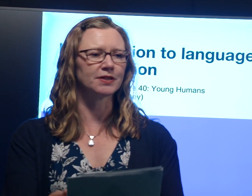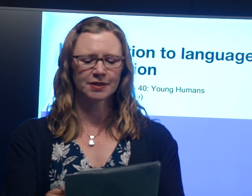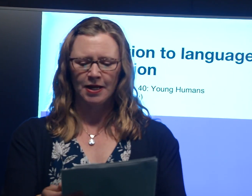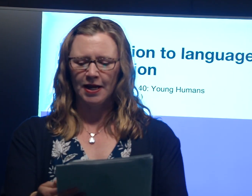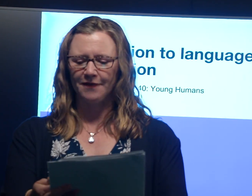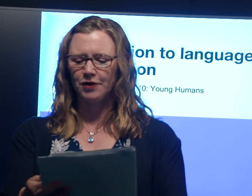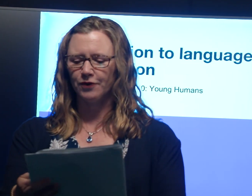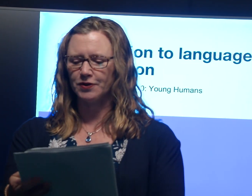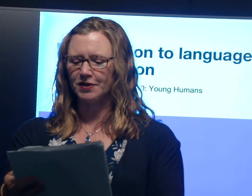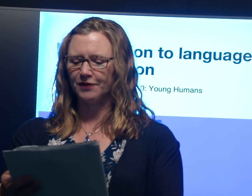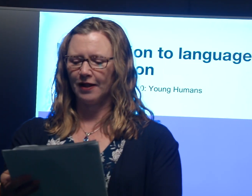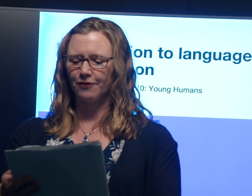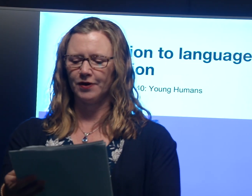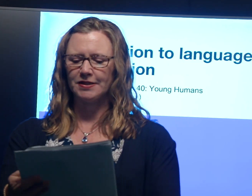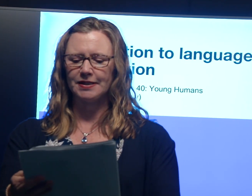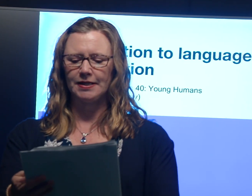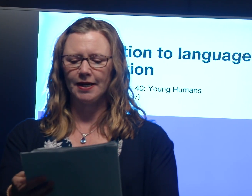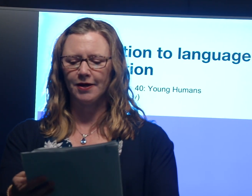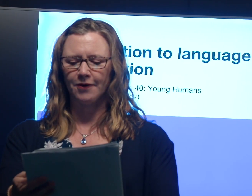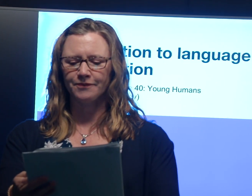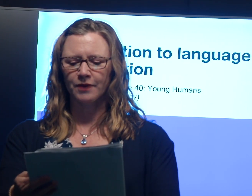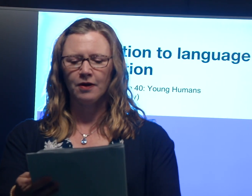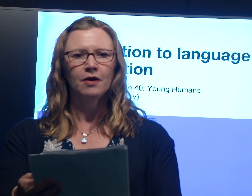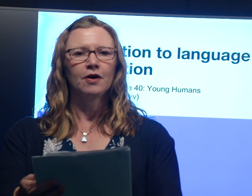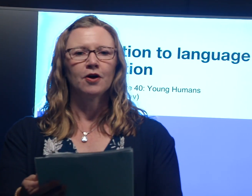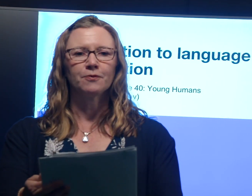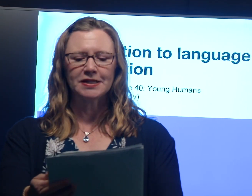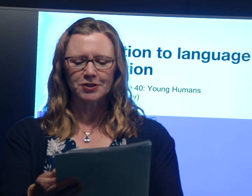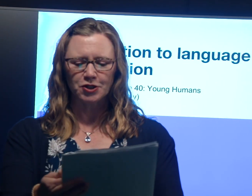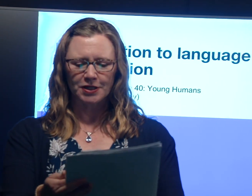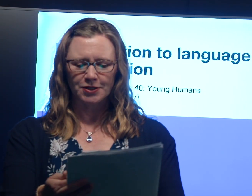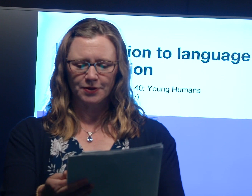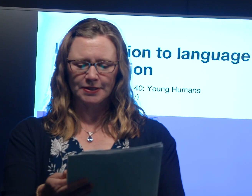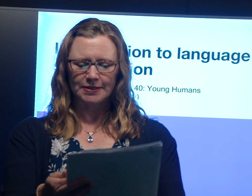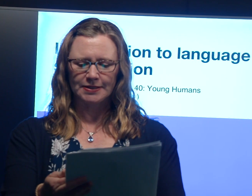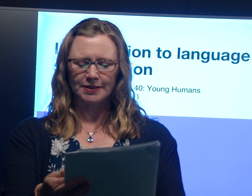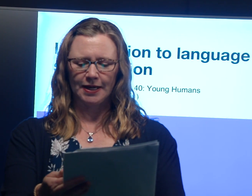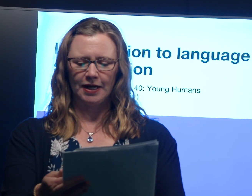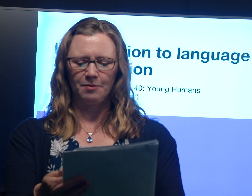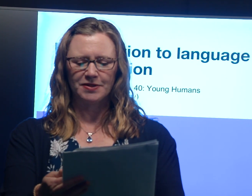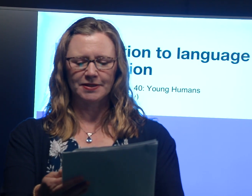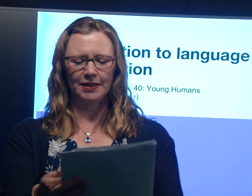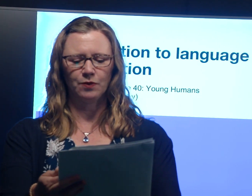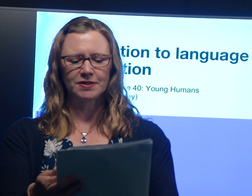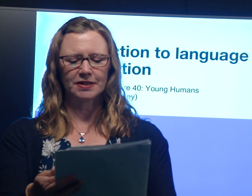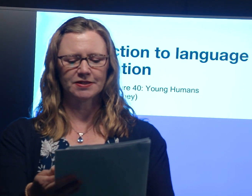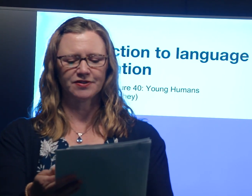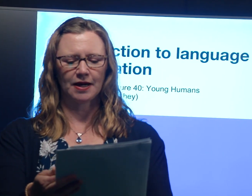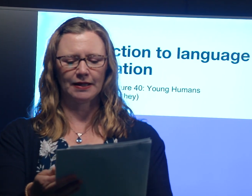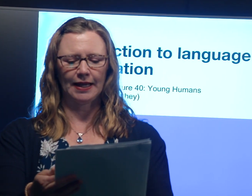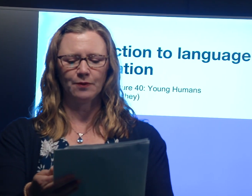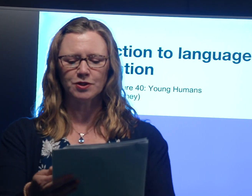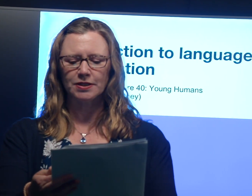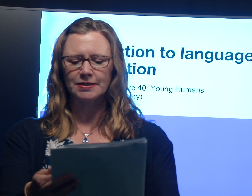communications at the University of California, San Diego. Her research interests encompass the linguistics of signed languages,